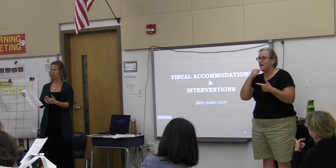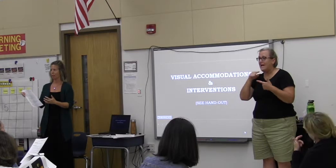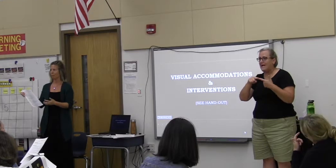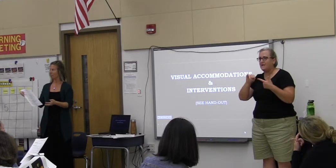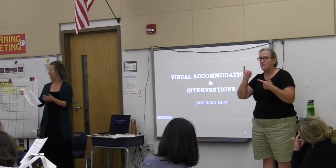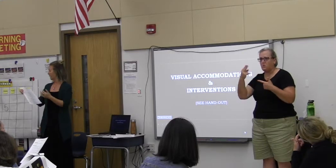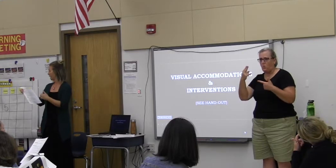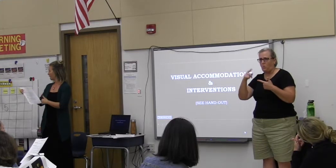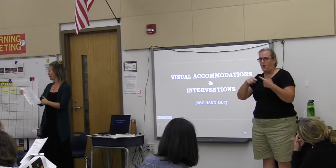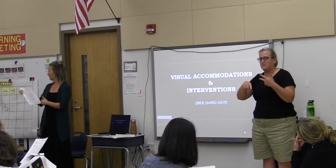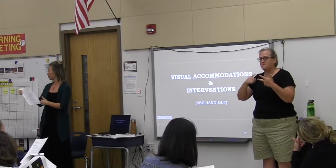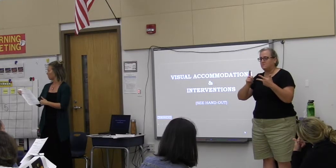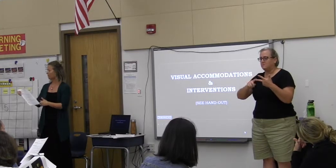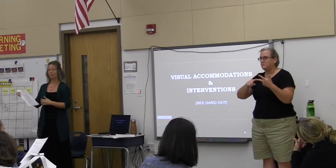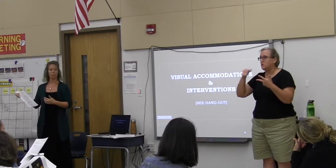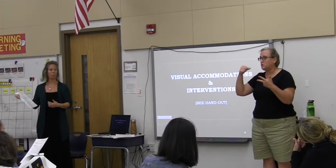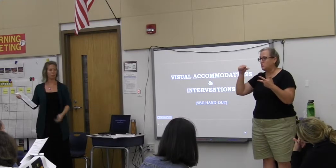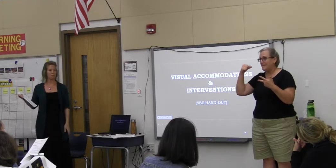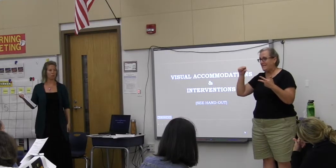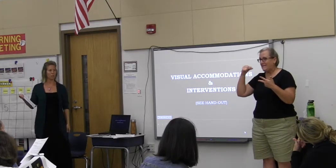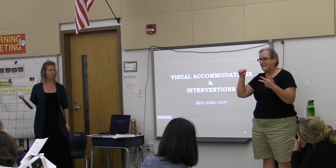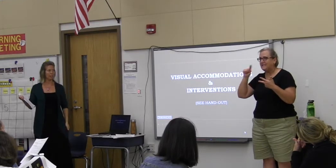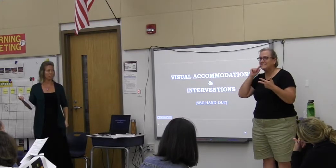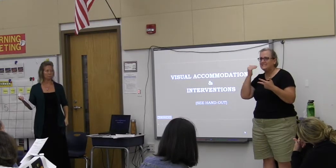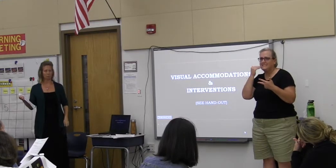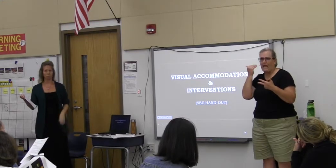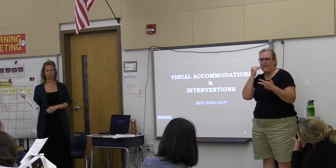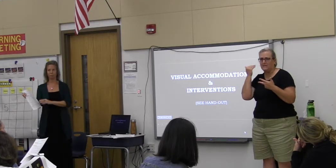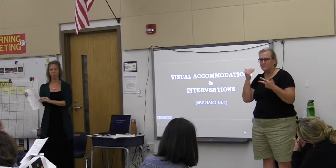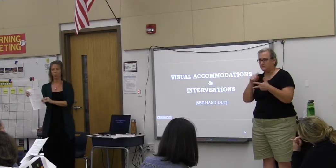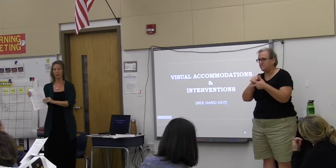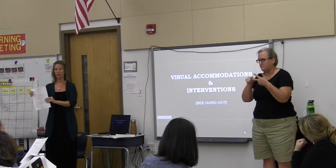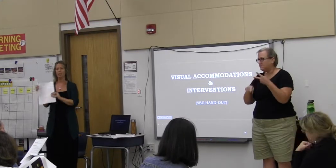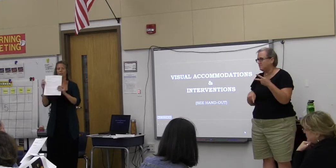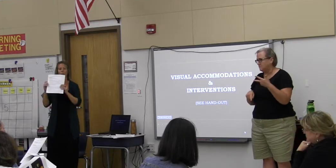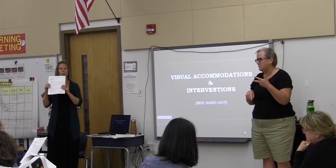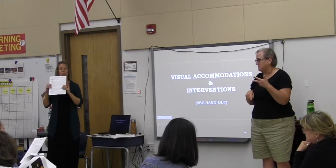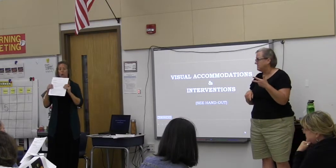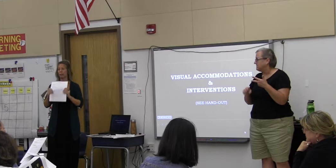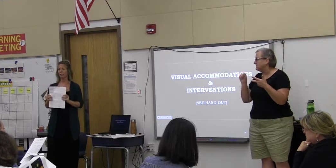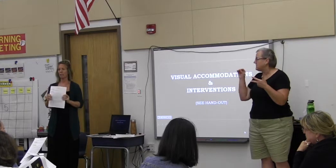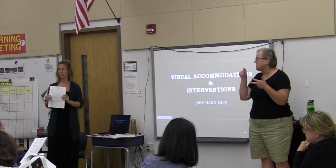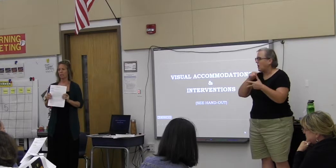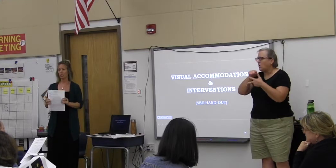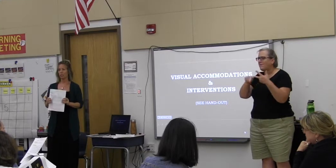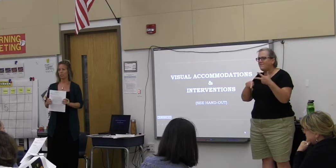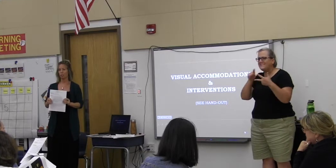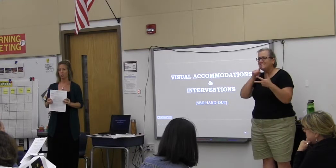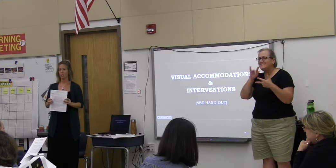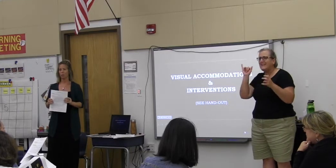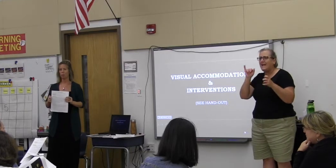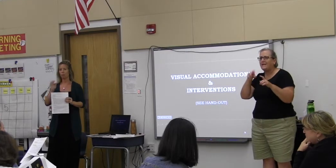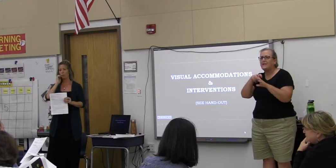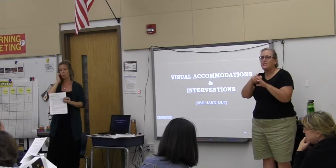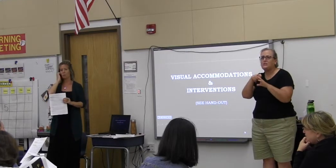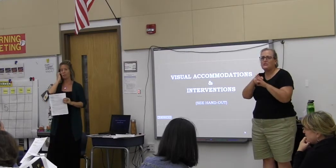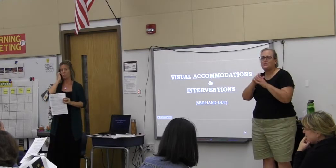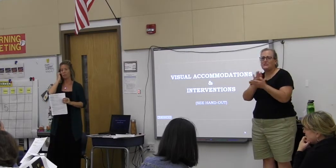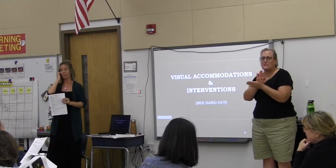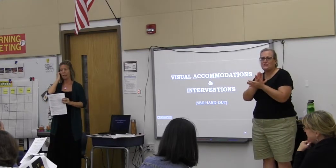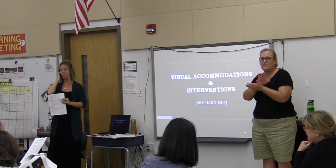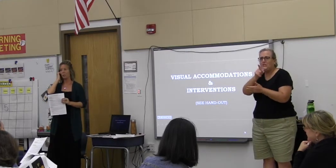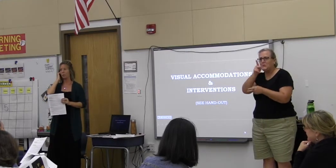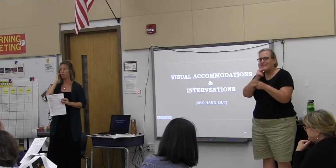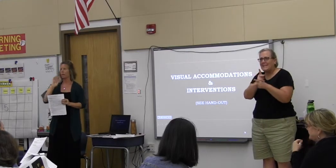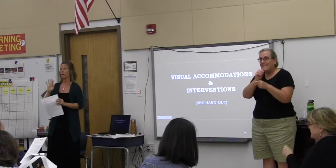refer to Johan, and anything in green is going to refer to Stan. Okay, so this is a quick little cheat sheet that you can keep with you if they're